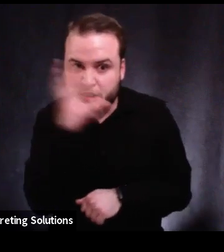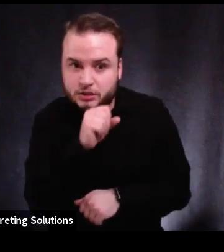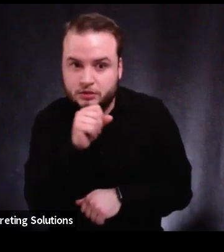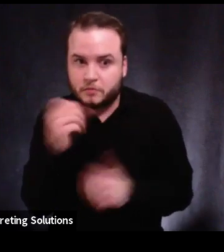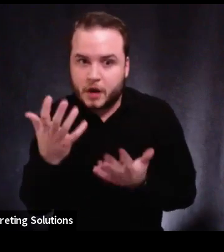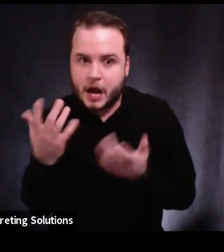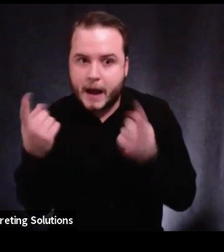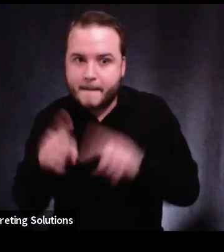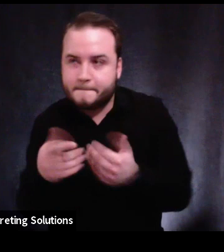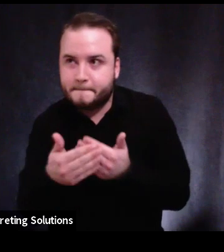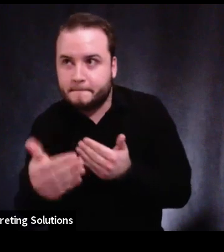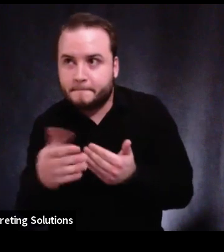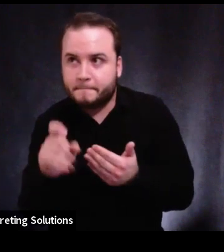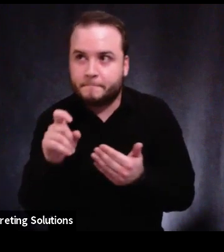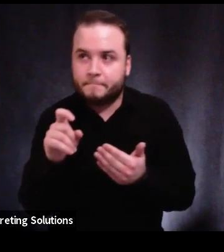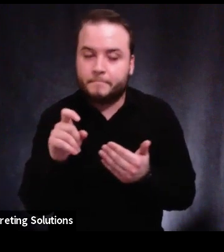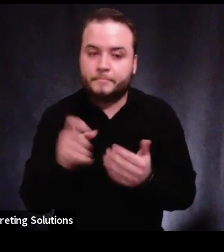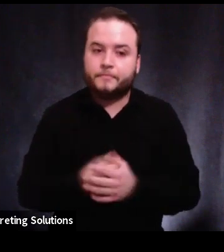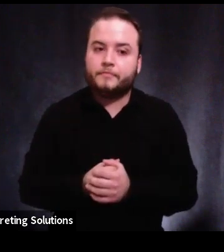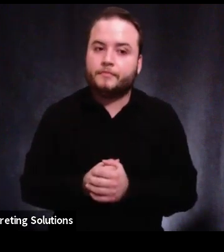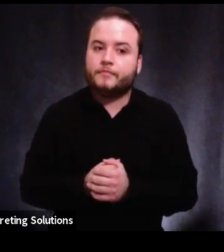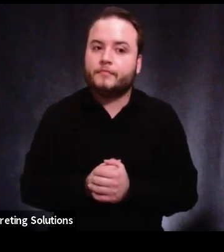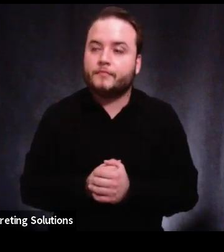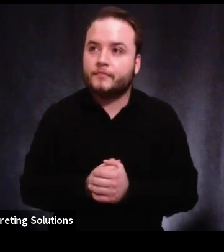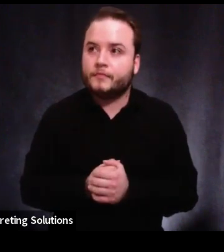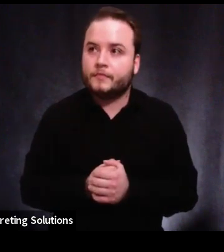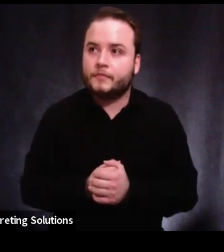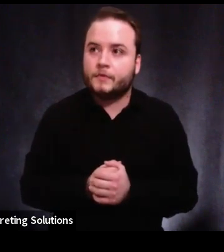reflected in the official death statistics for Minnesota?